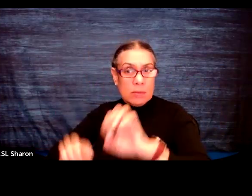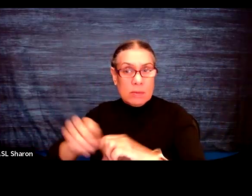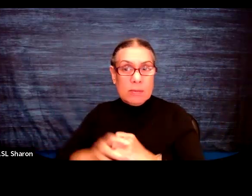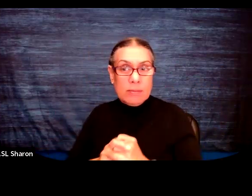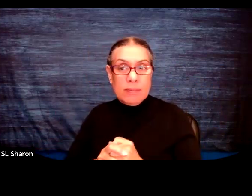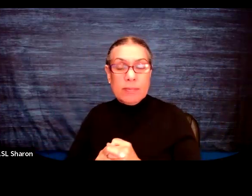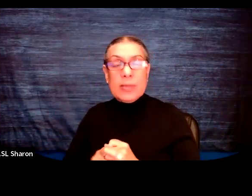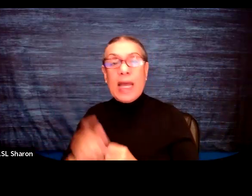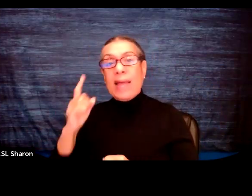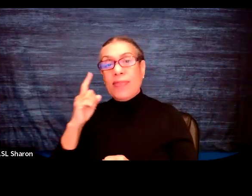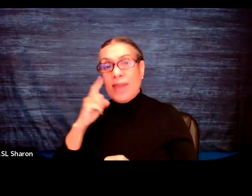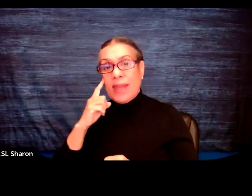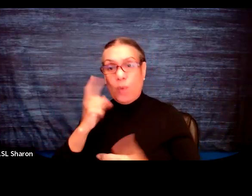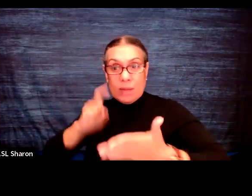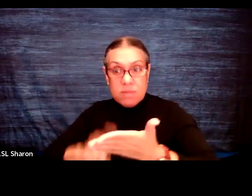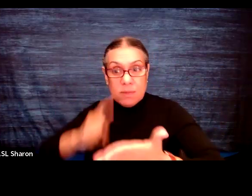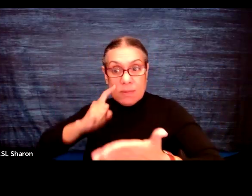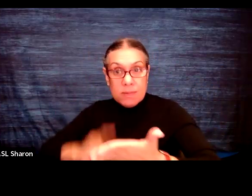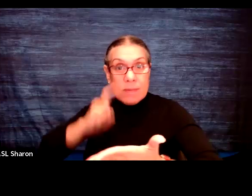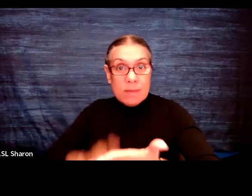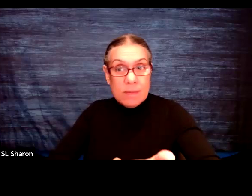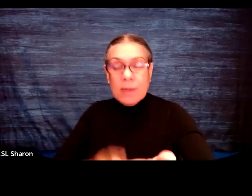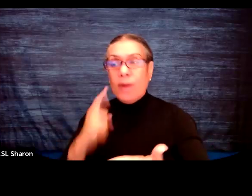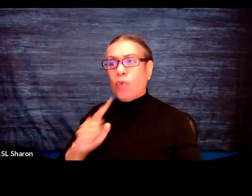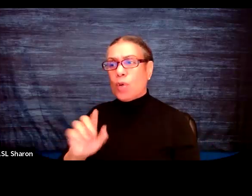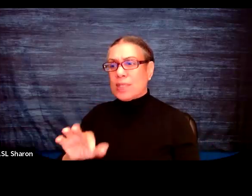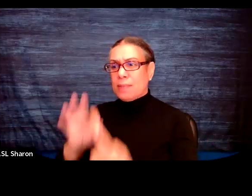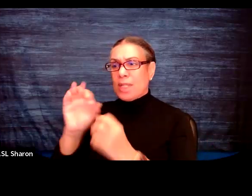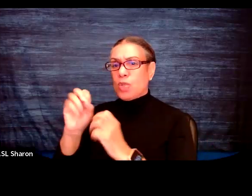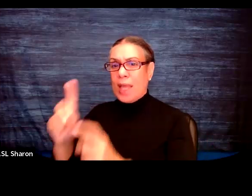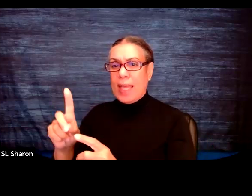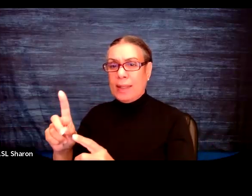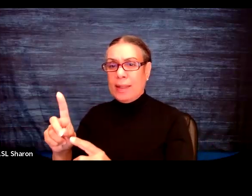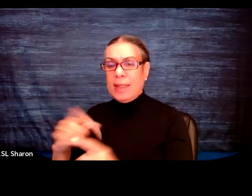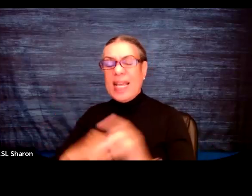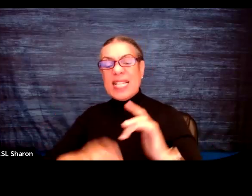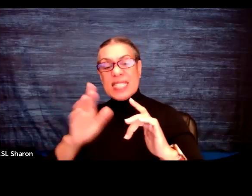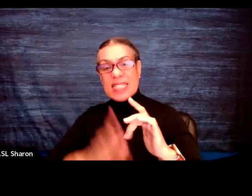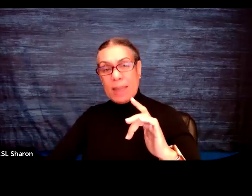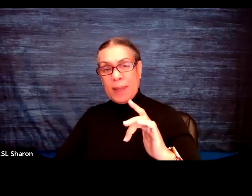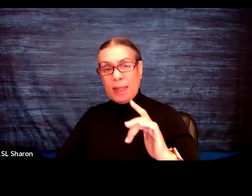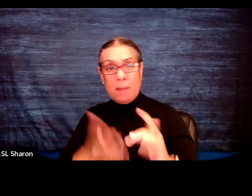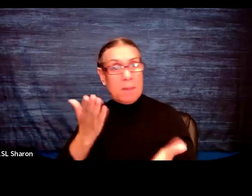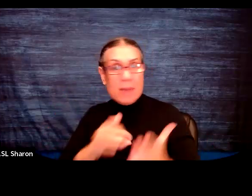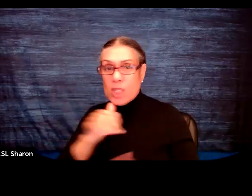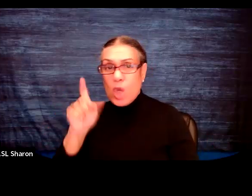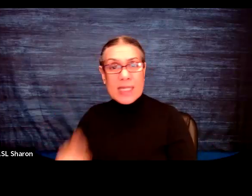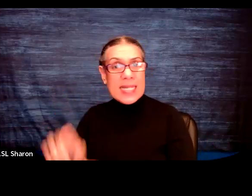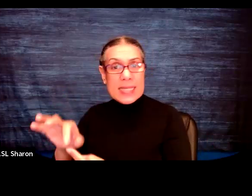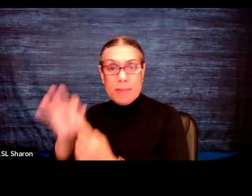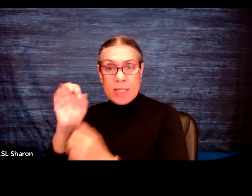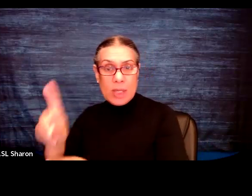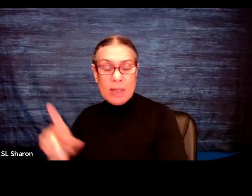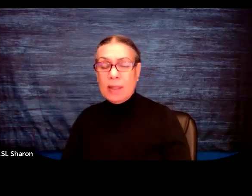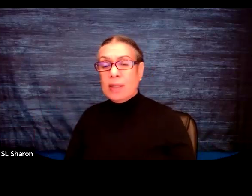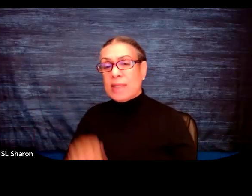think, over-identifying students for special education and skipping a really important step. Now that